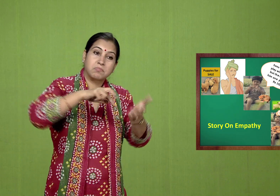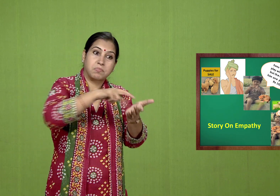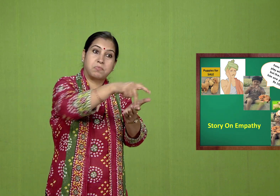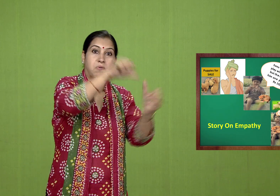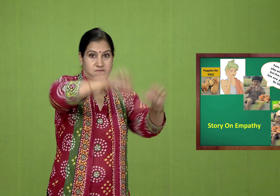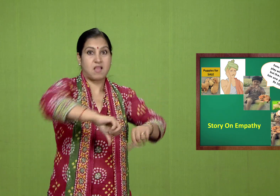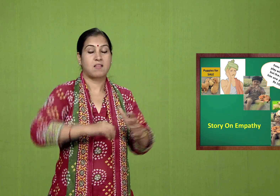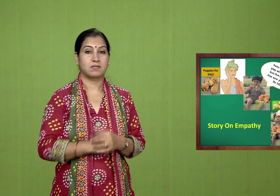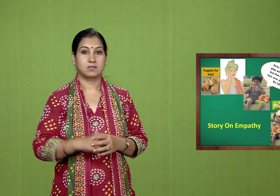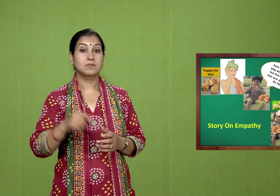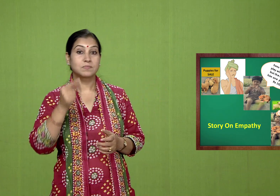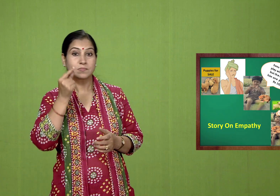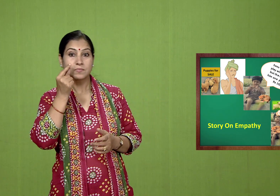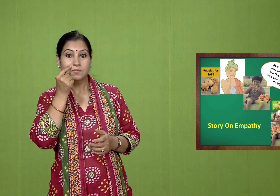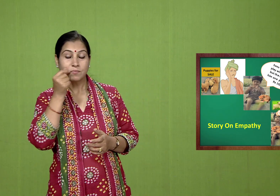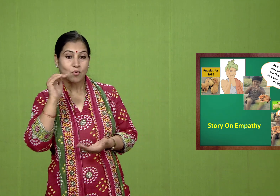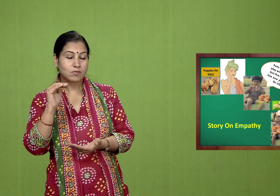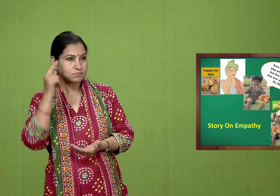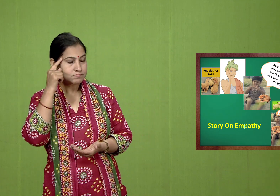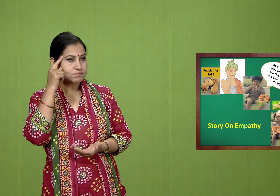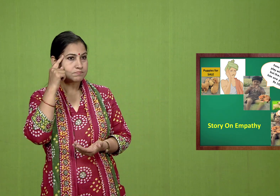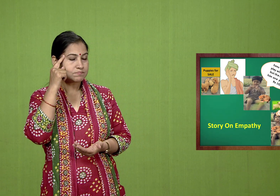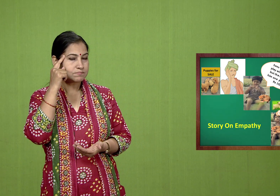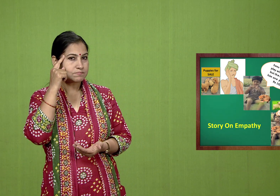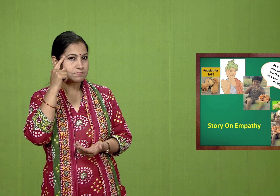The boy paused for a while